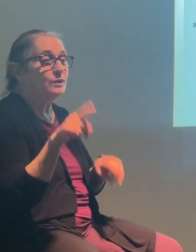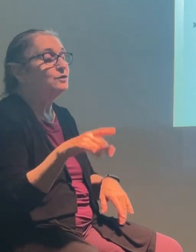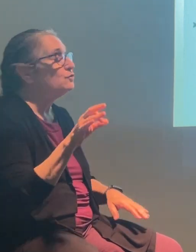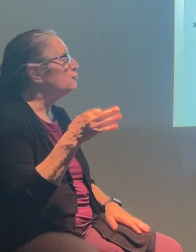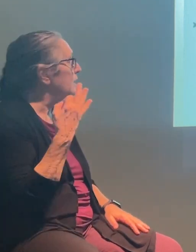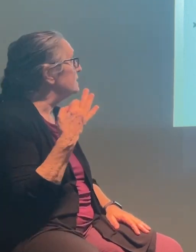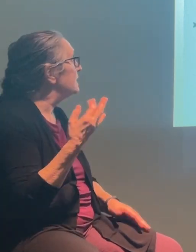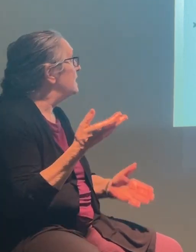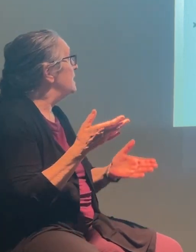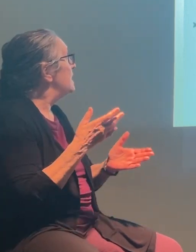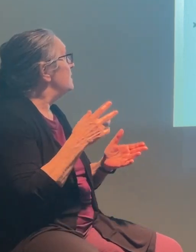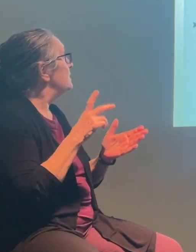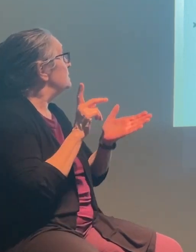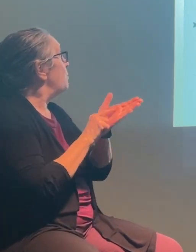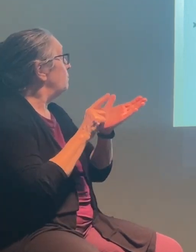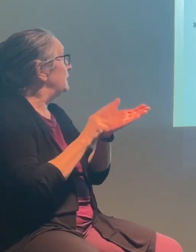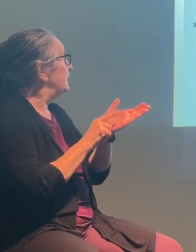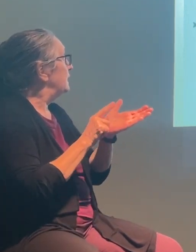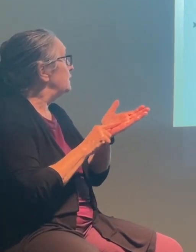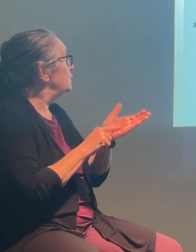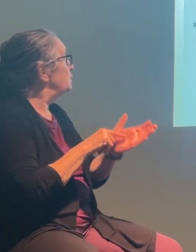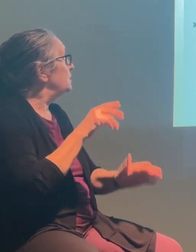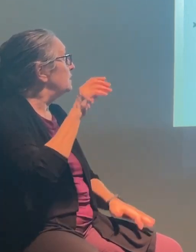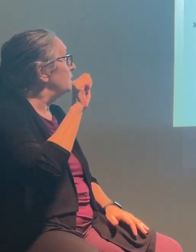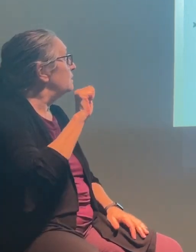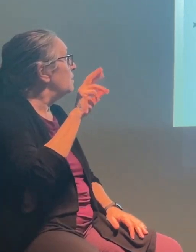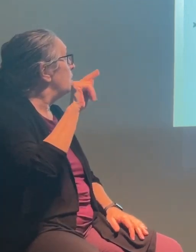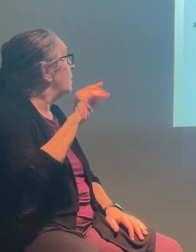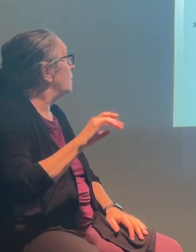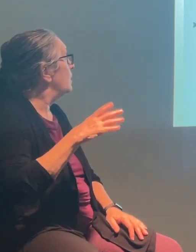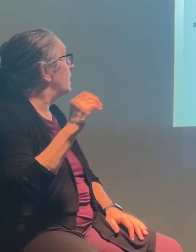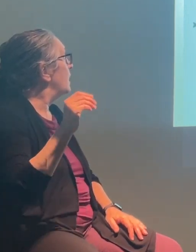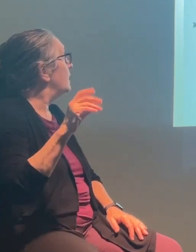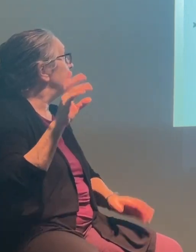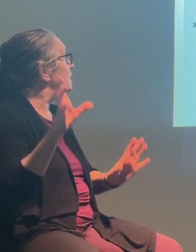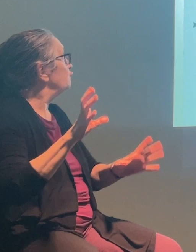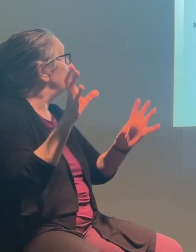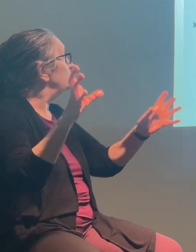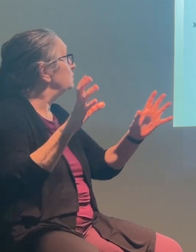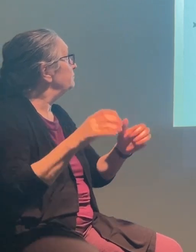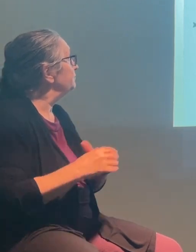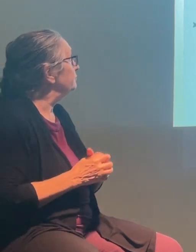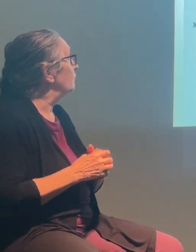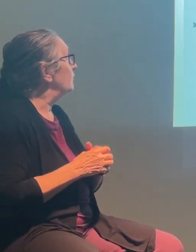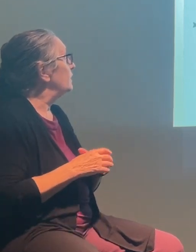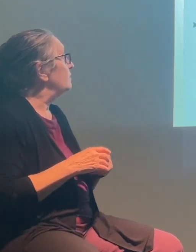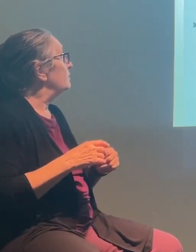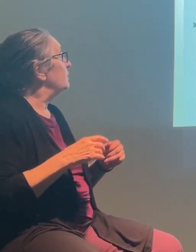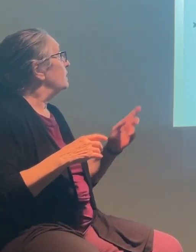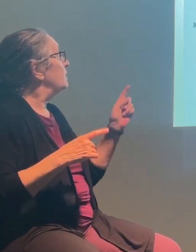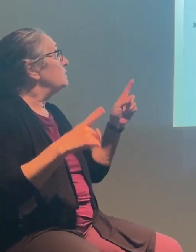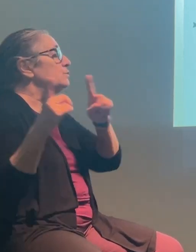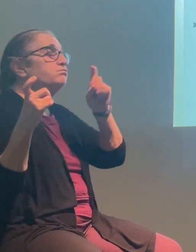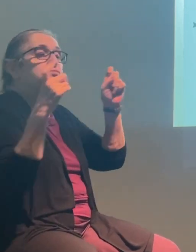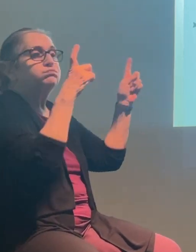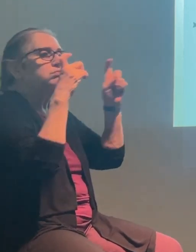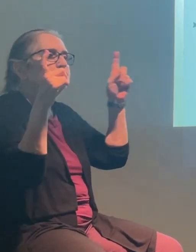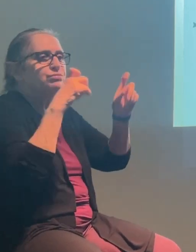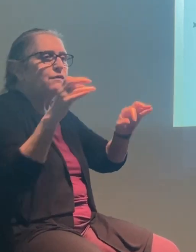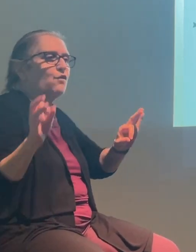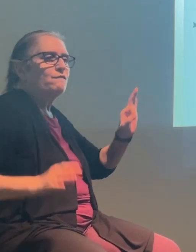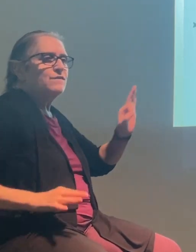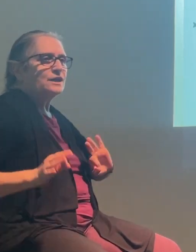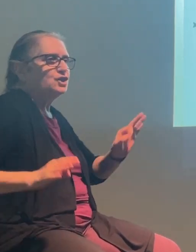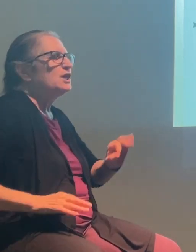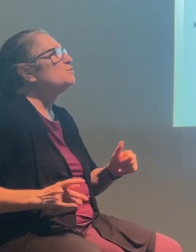et Décoration, which was a very popular magazine, commissioned him to do a fashion shoot. And it was, in essence, the first